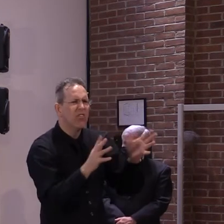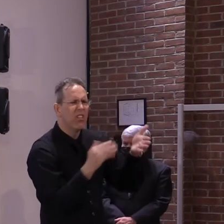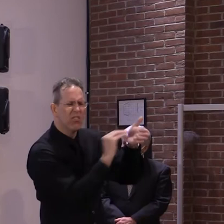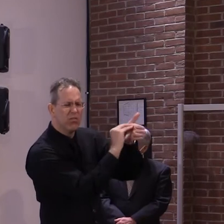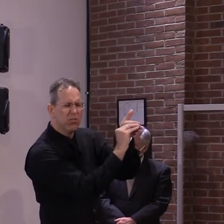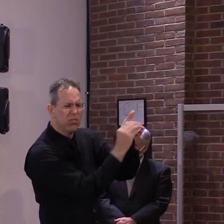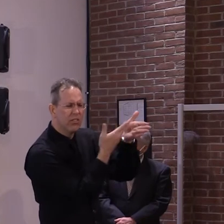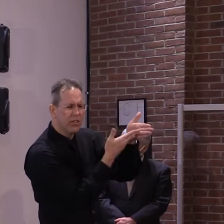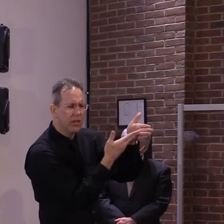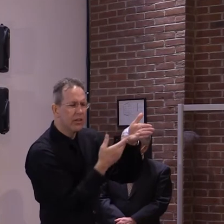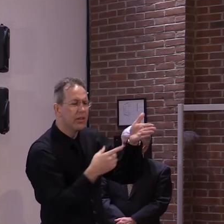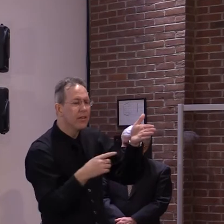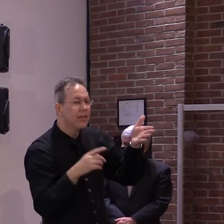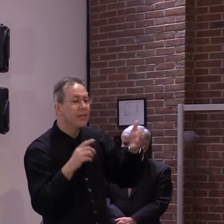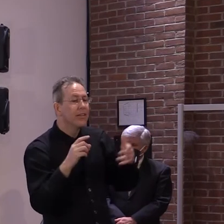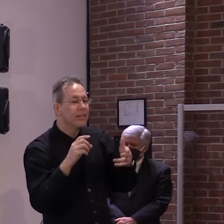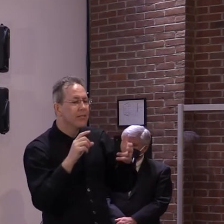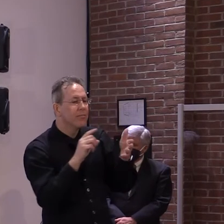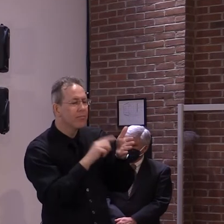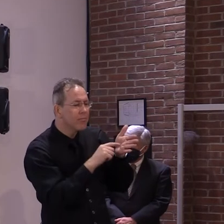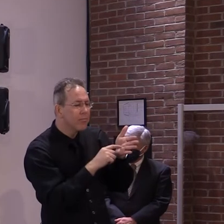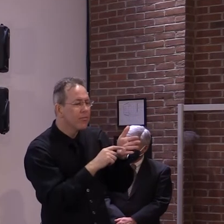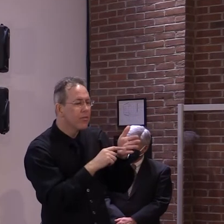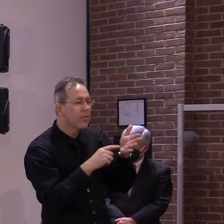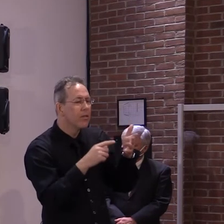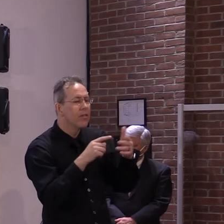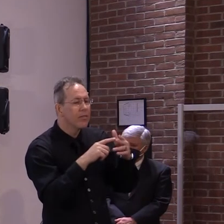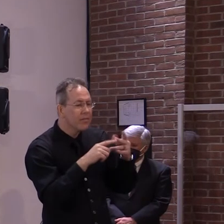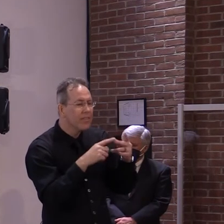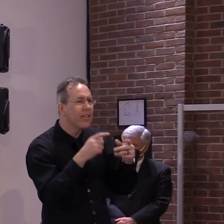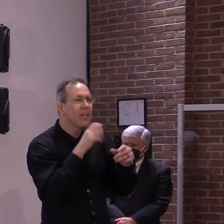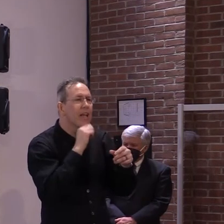is there unless i'm misinterpreting your question